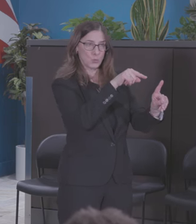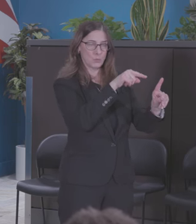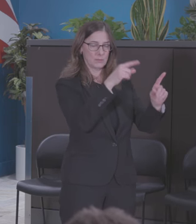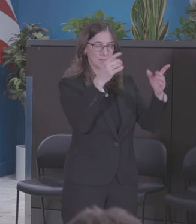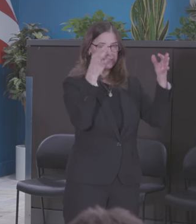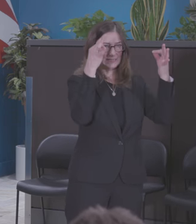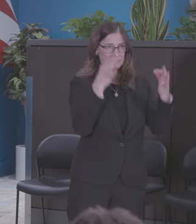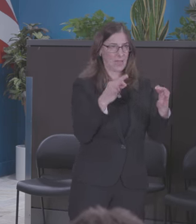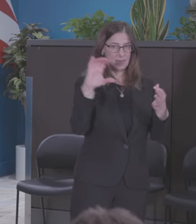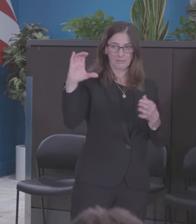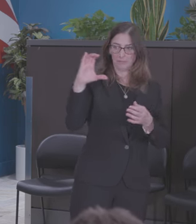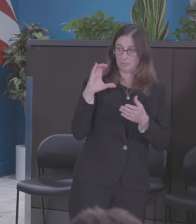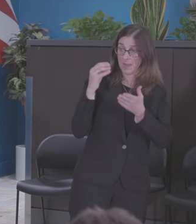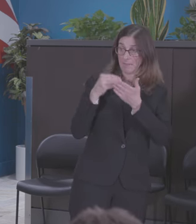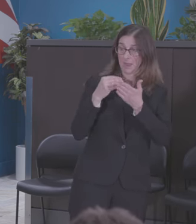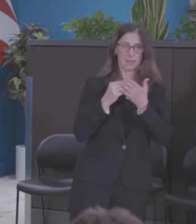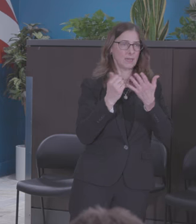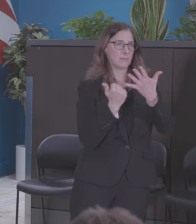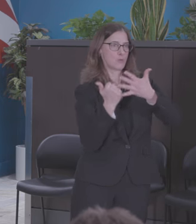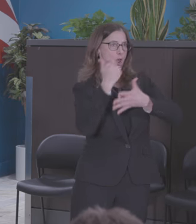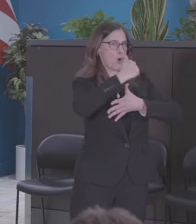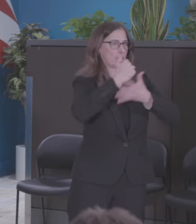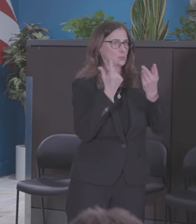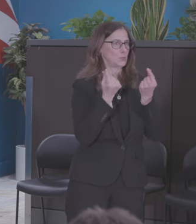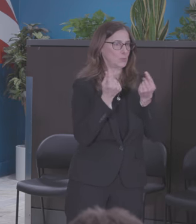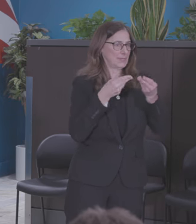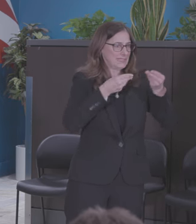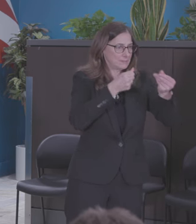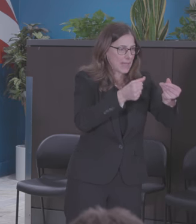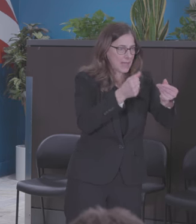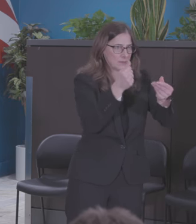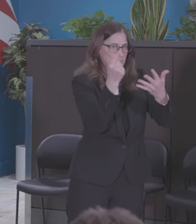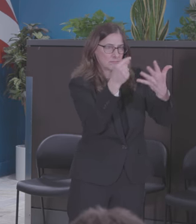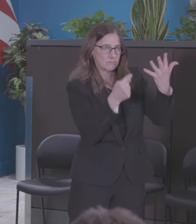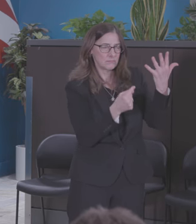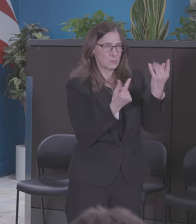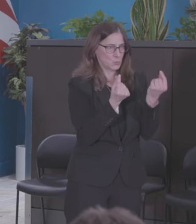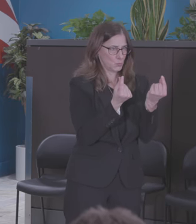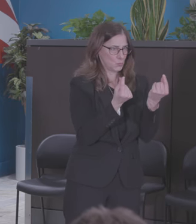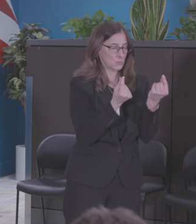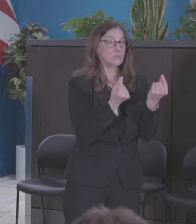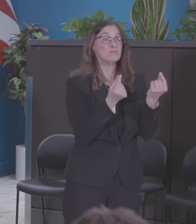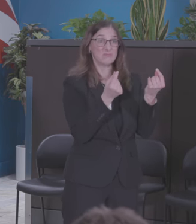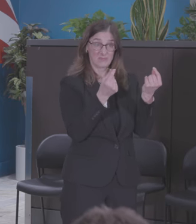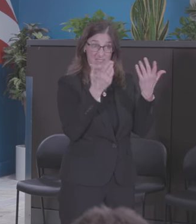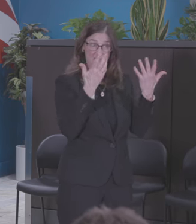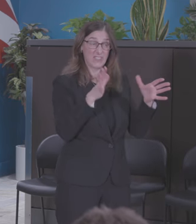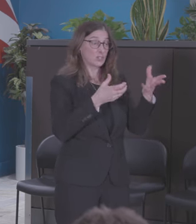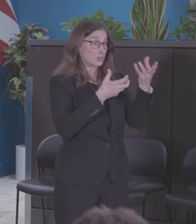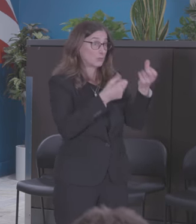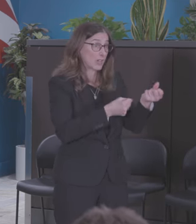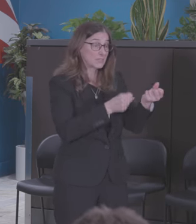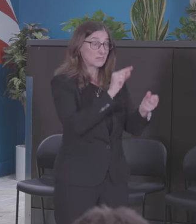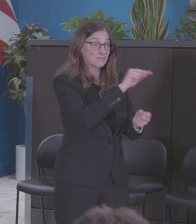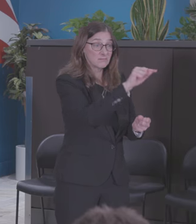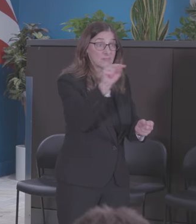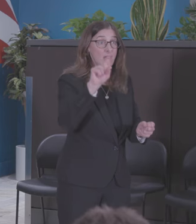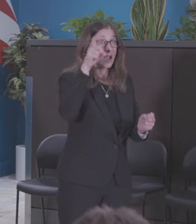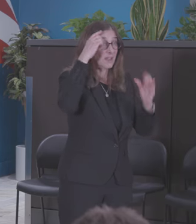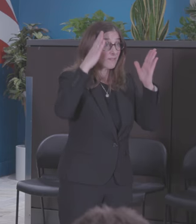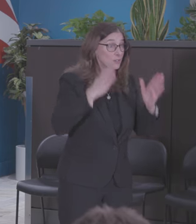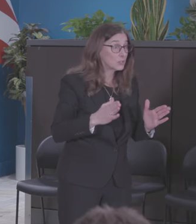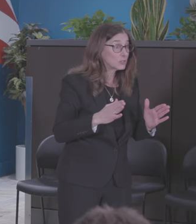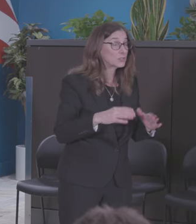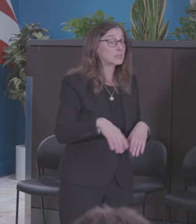decide where this money will go. And we said that to the governors, we said that to our mayors and state